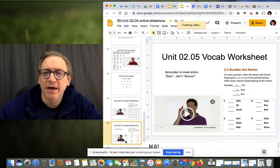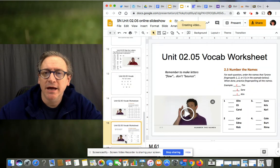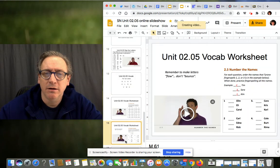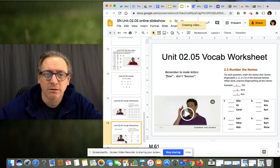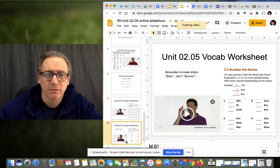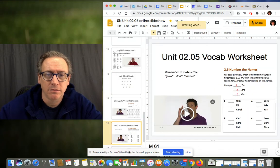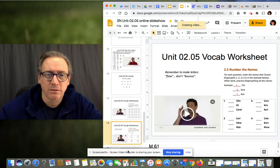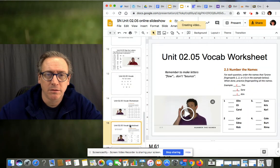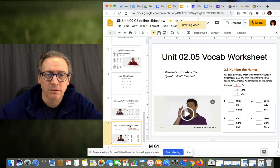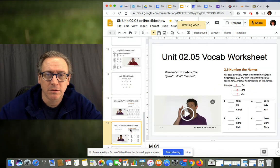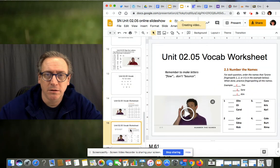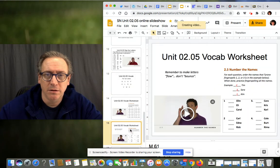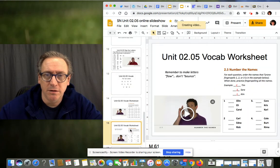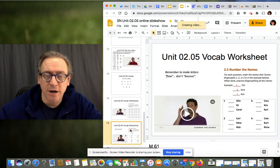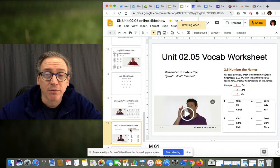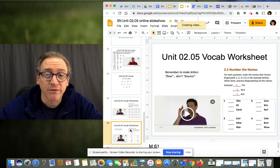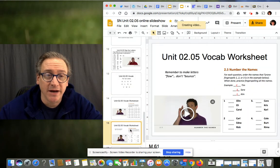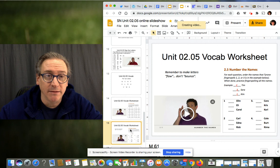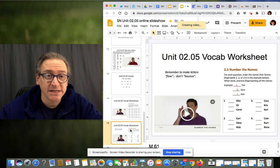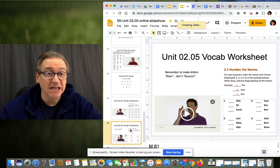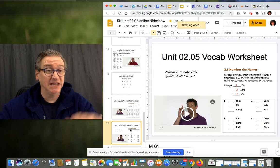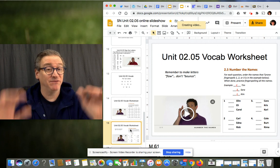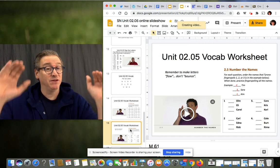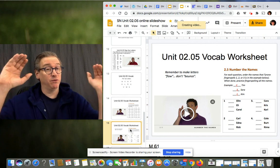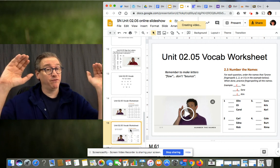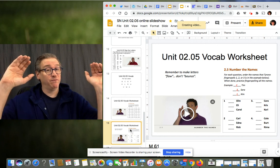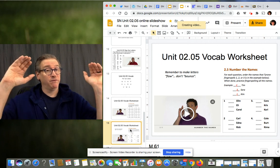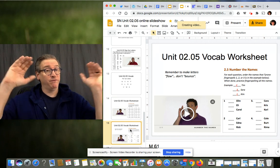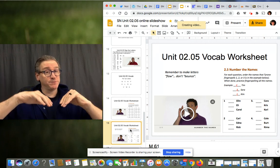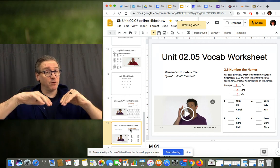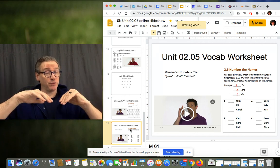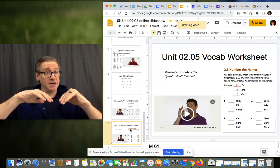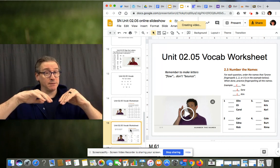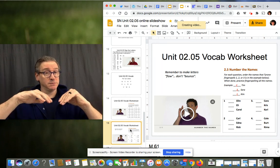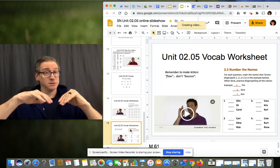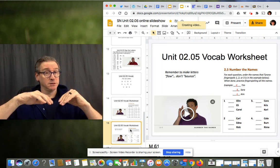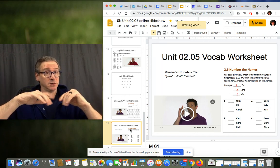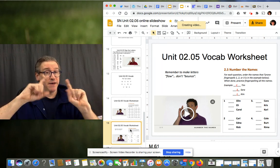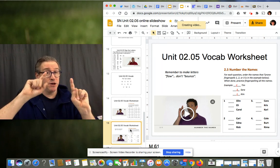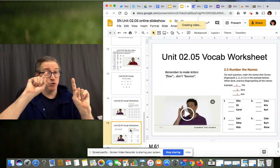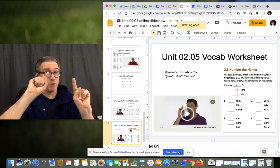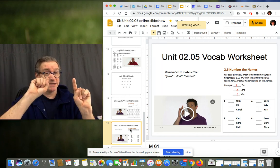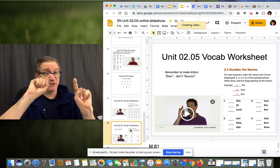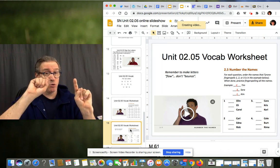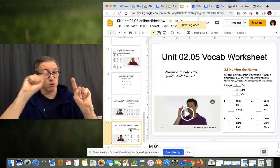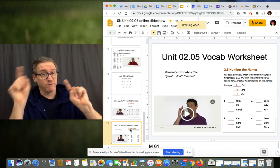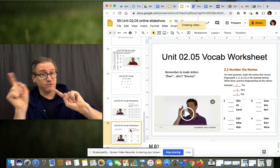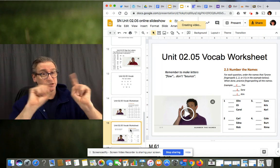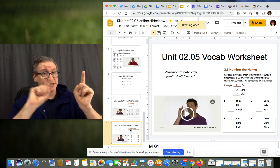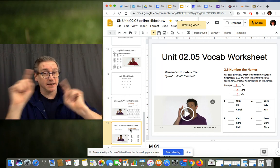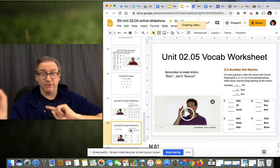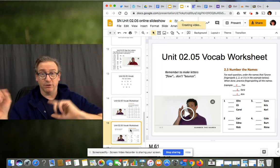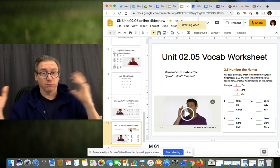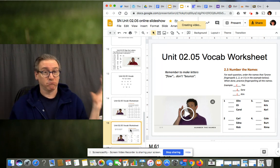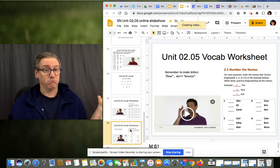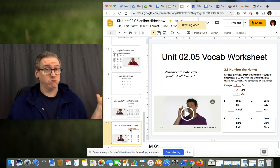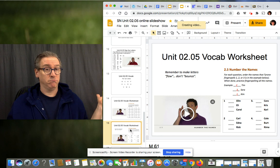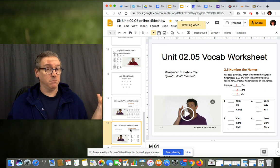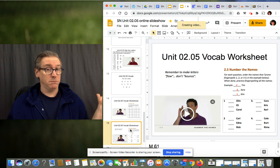And then number the names. He'll fingerspell 3 names, and then you write down the order of first, second, and